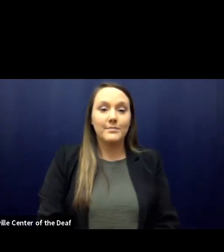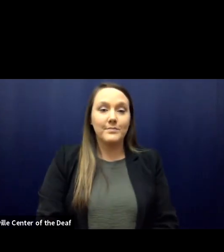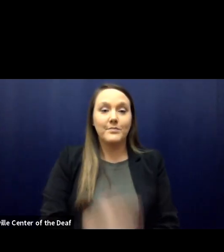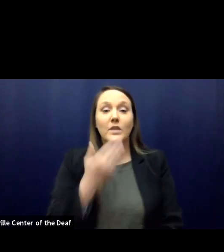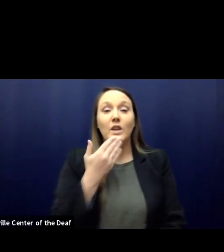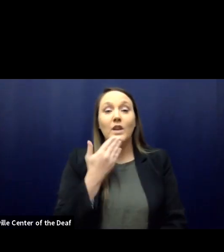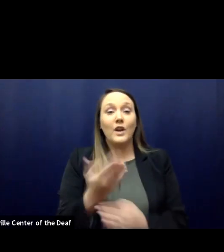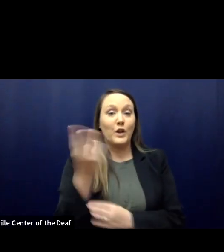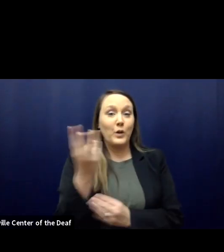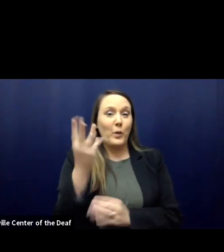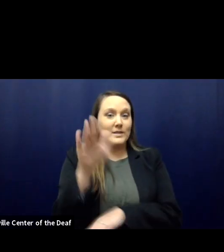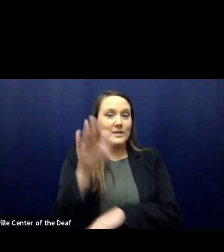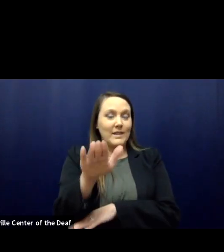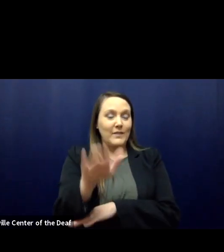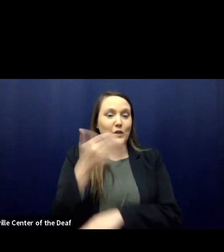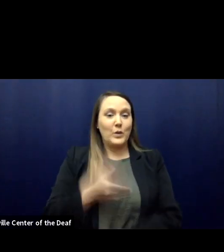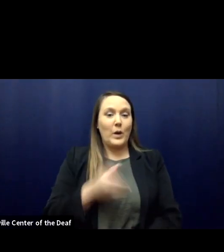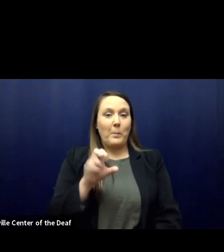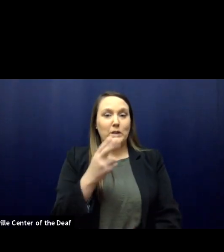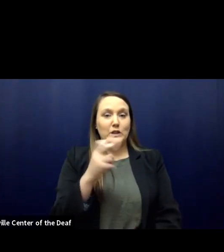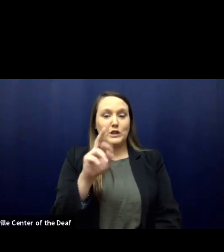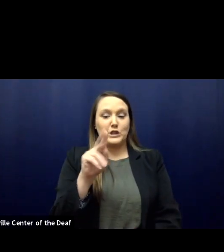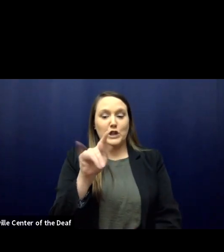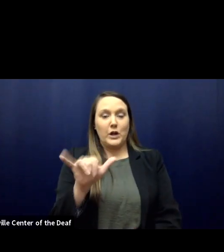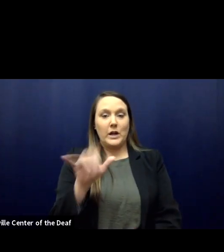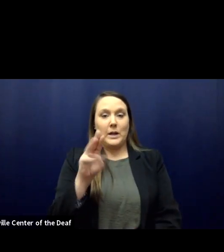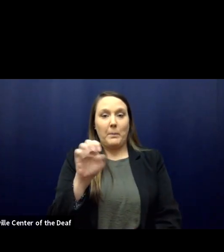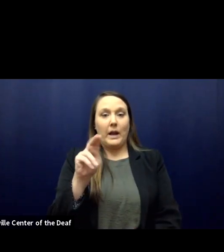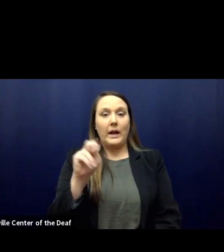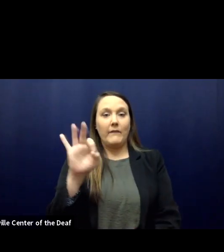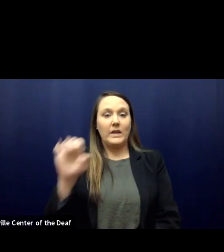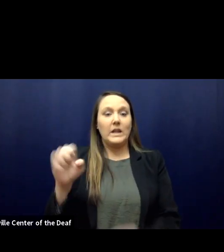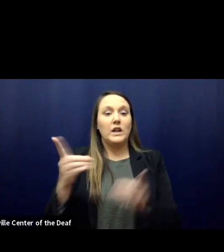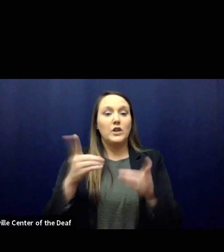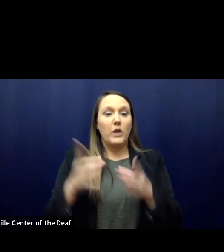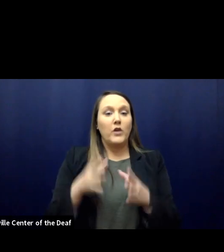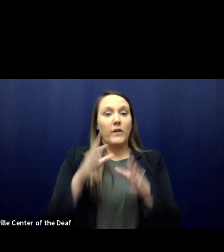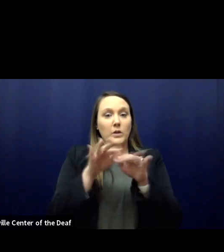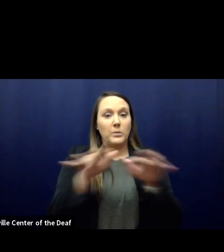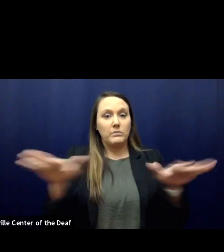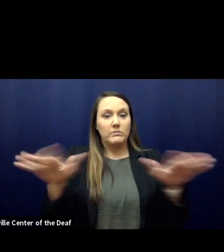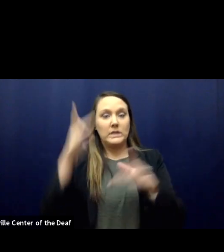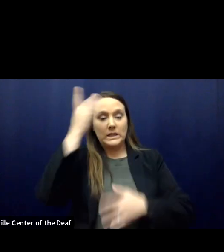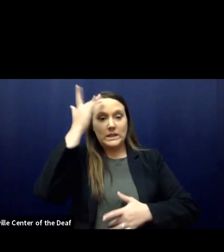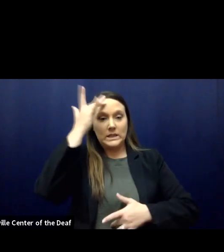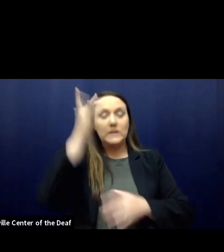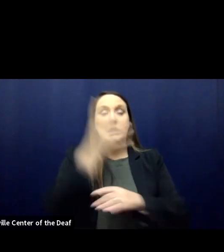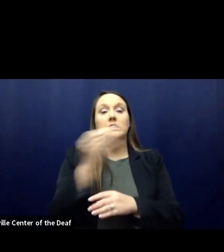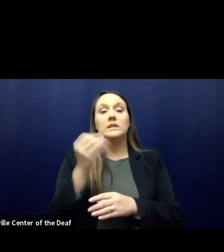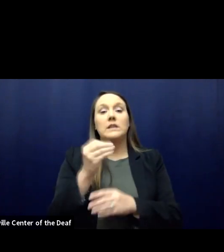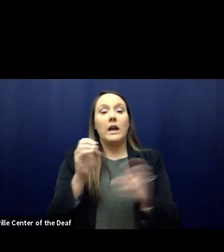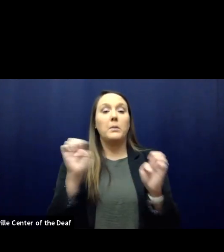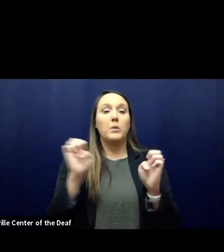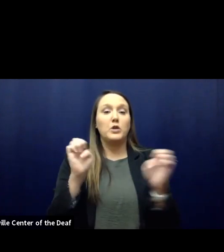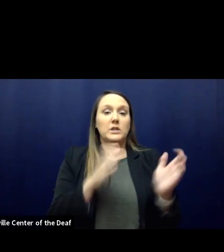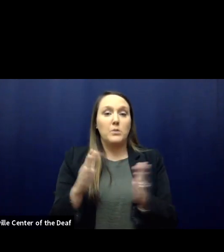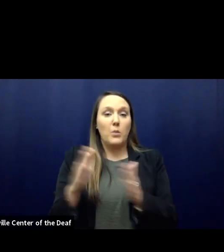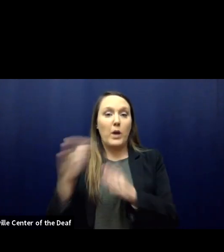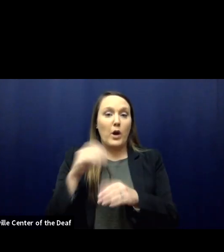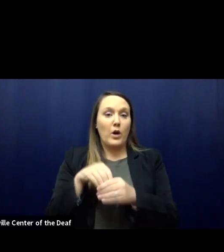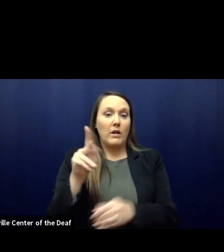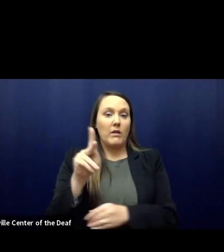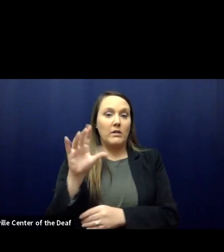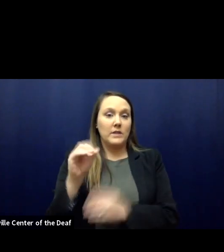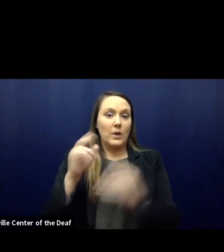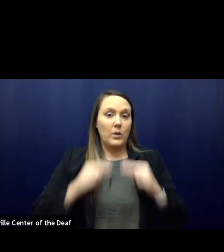Good Wednesday afternoon. I'm Charity Menifee, Director of Communicable and Environmental Disease and Emergency Preparedness at Knox County Health Department.